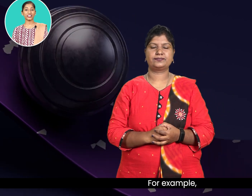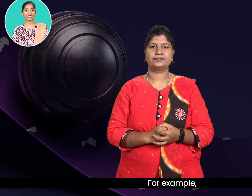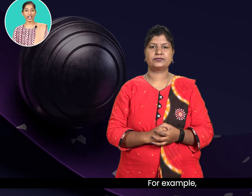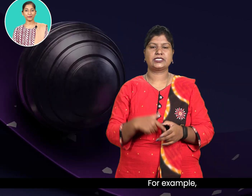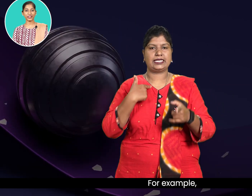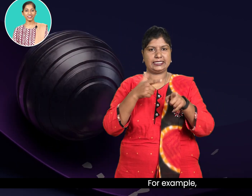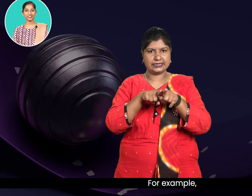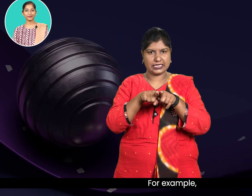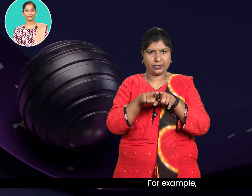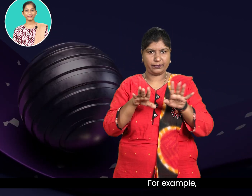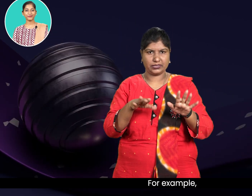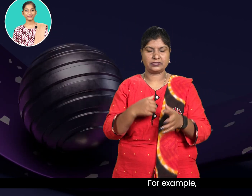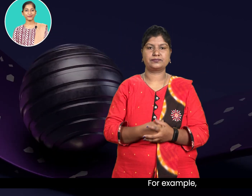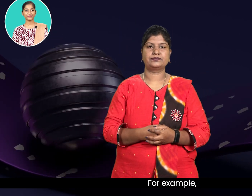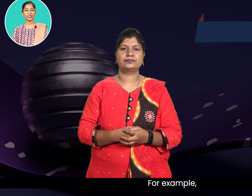For example,